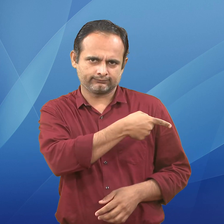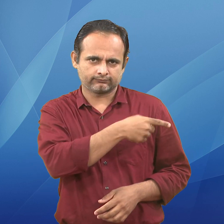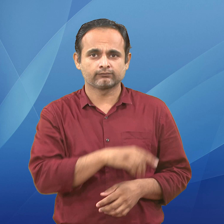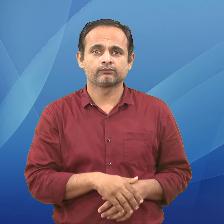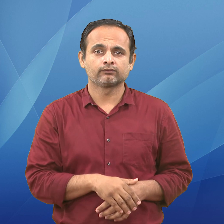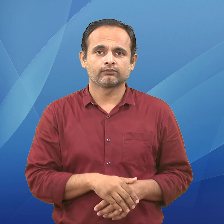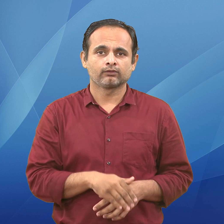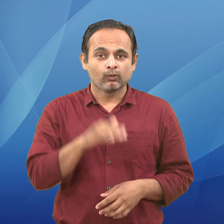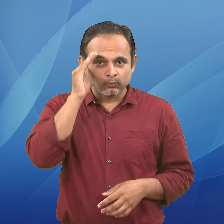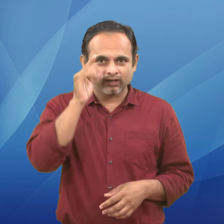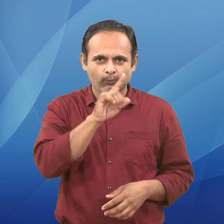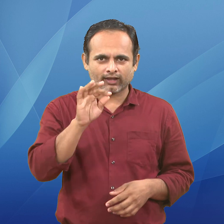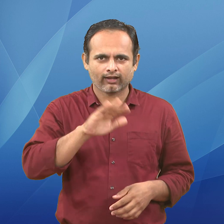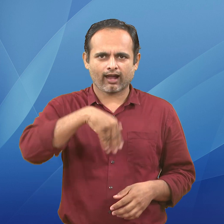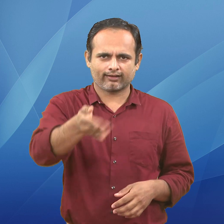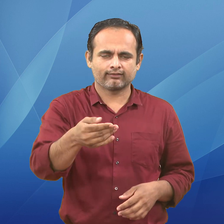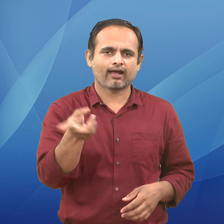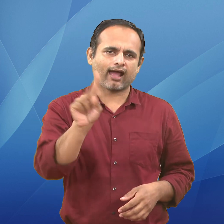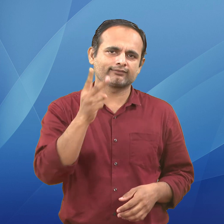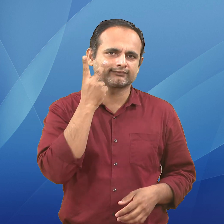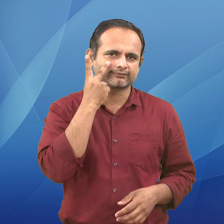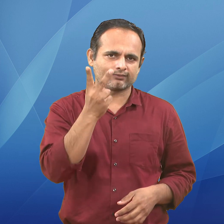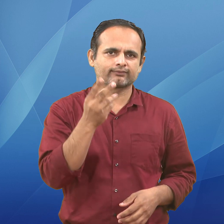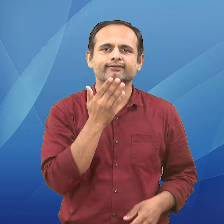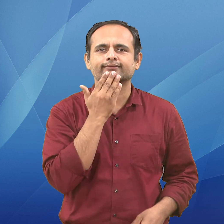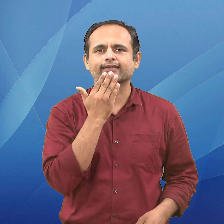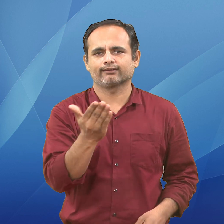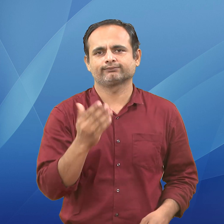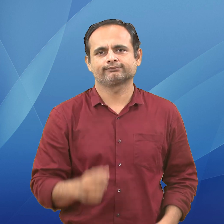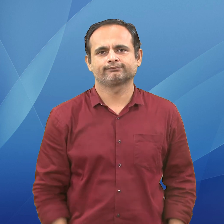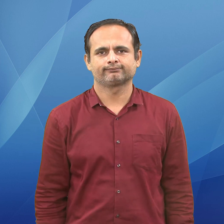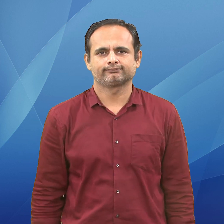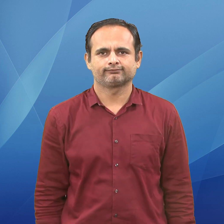you, prepared by Ms. Sylvie Maximena, DHI Department. See you again next week. Thank you.